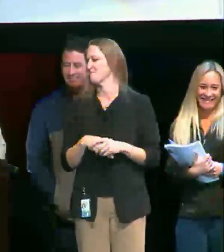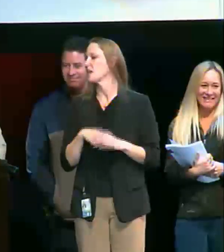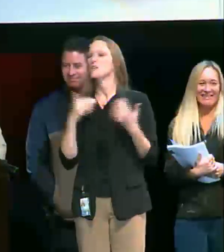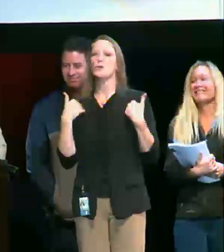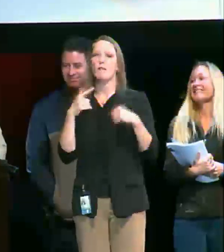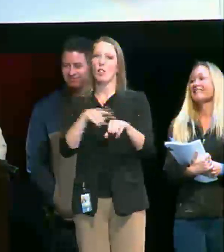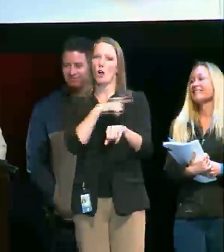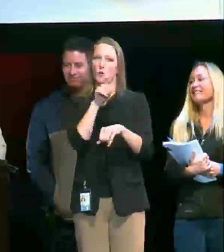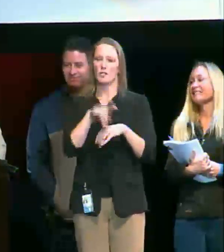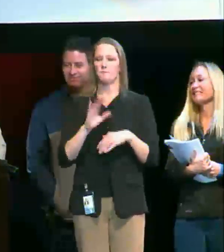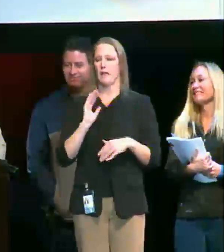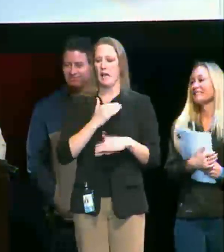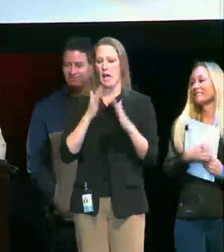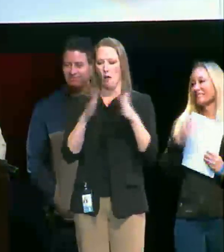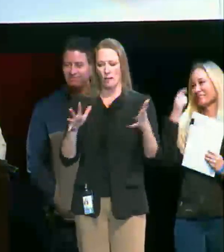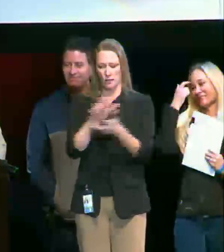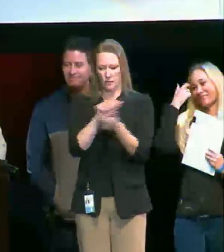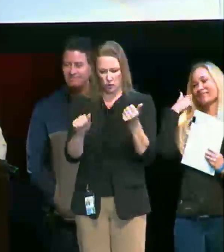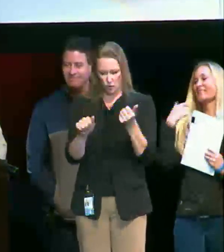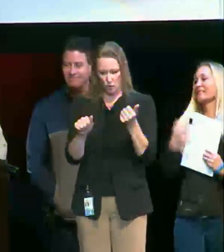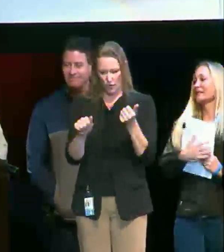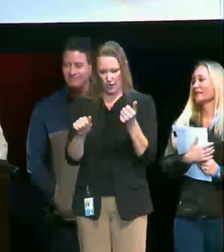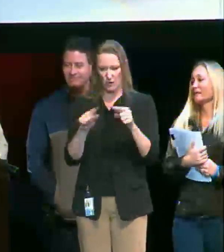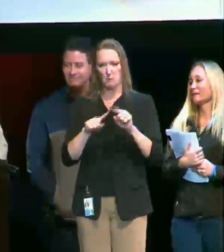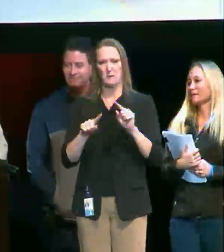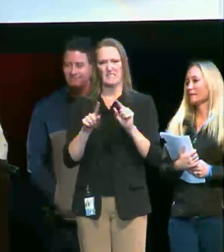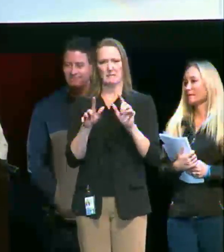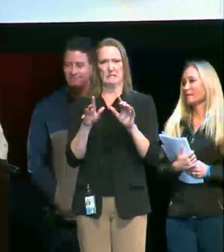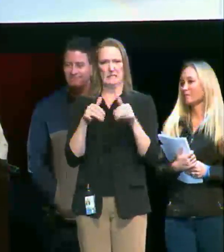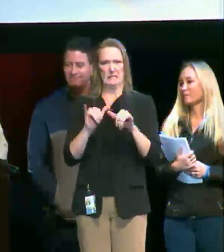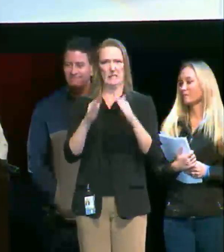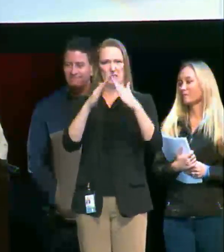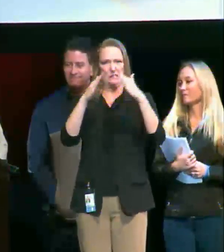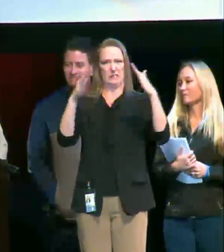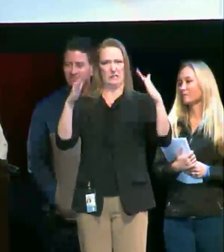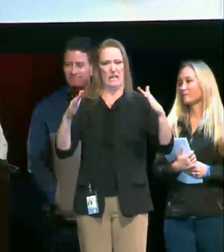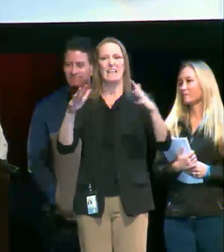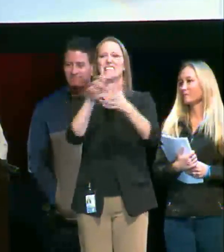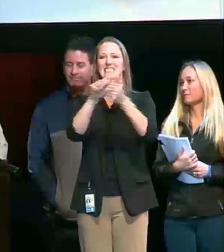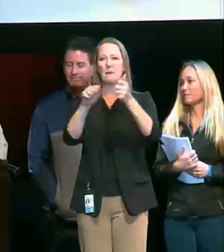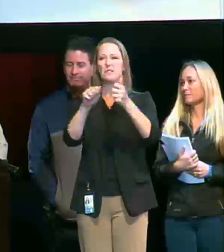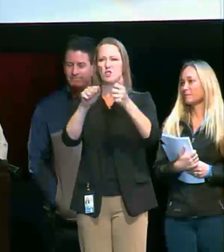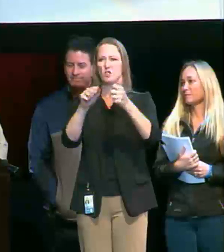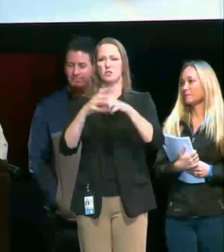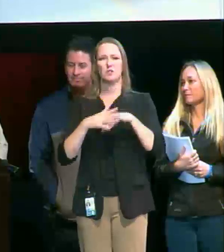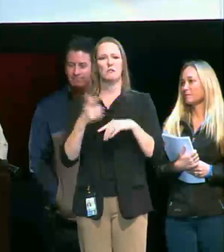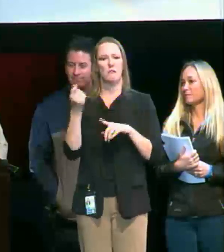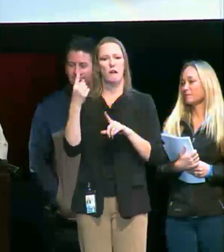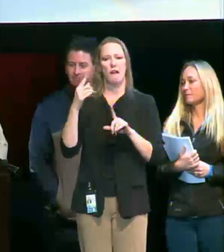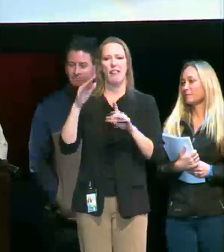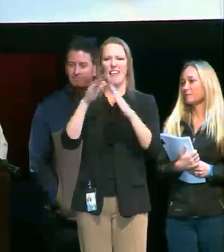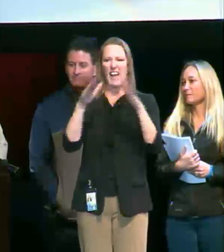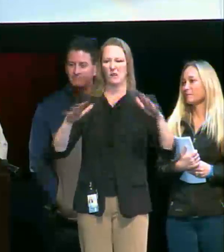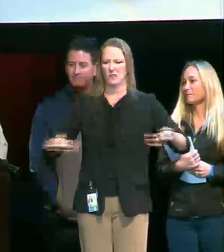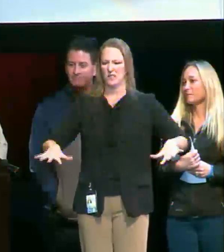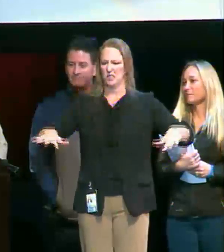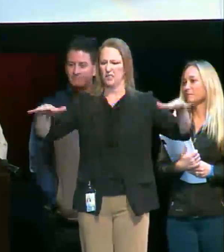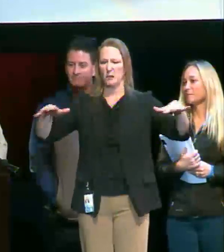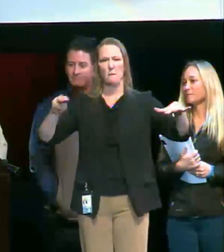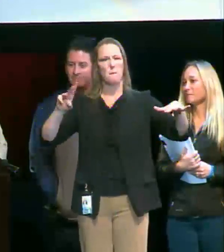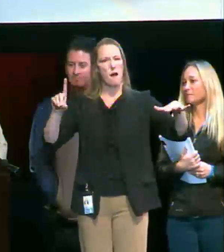long one. Our house was destroyed, but standing and damaged. This essentially is about the house is surrounded by 3 to 4 feet of